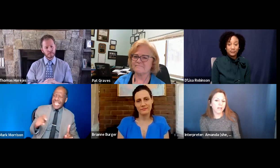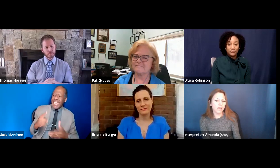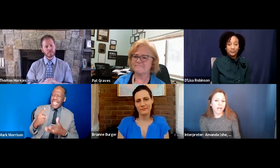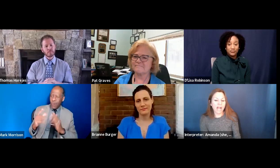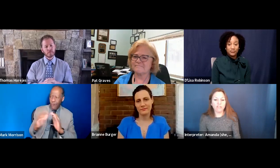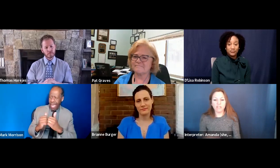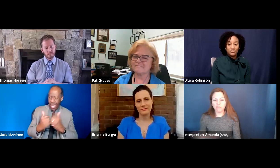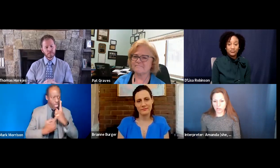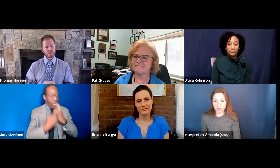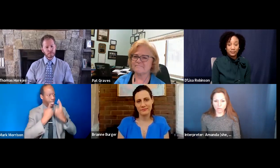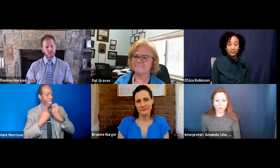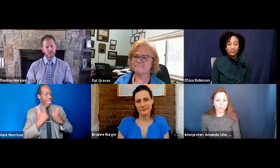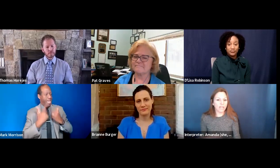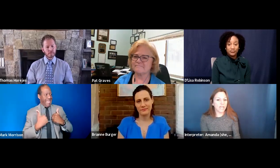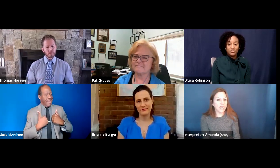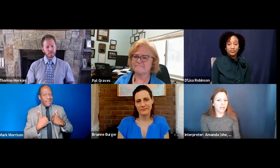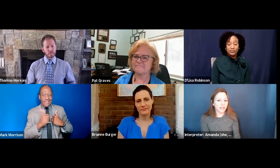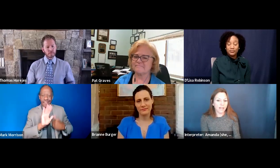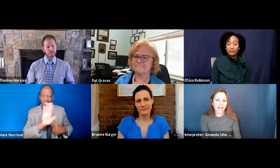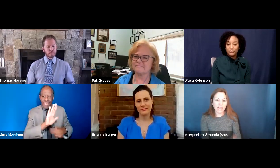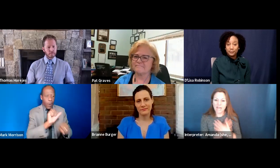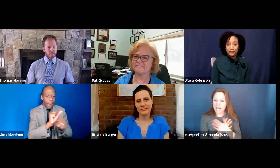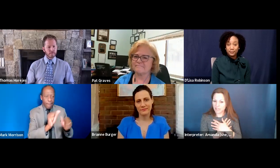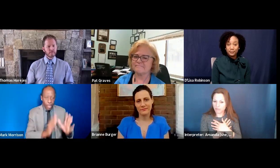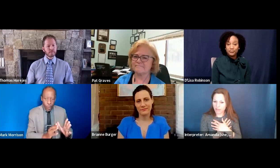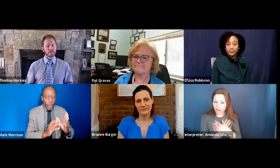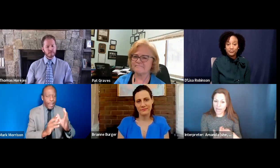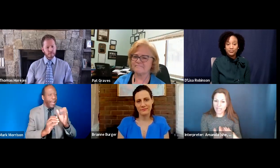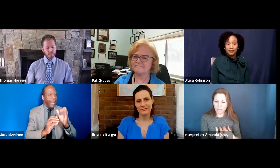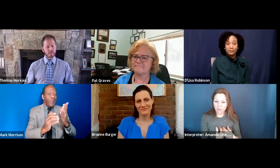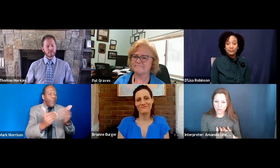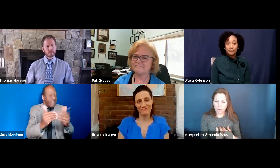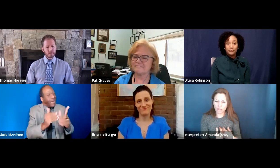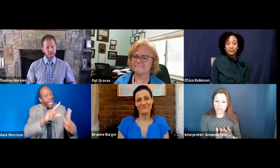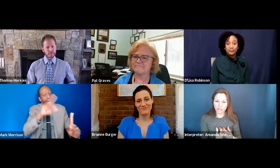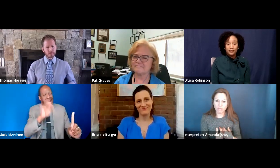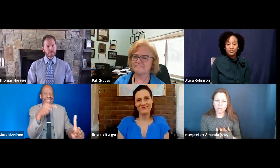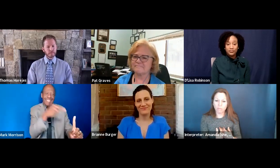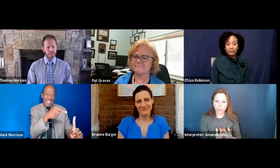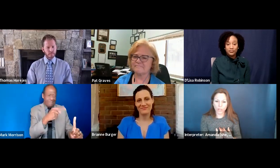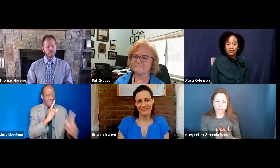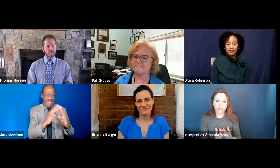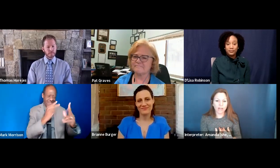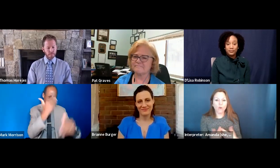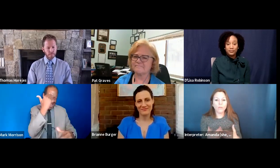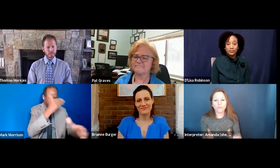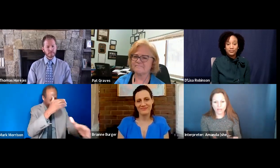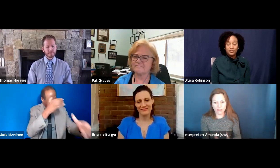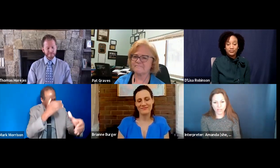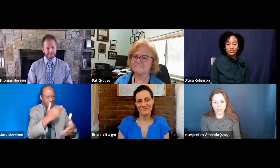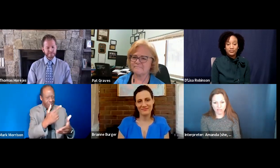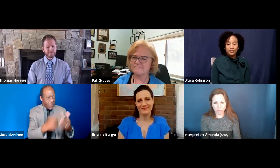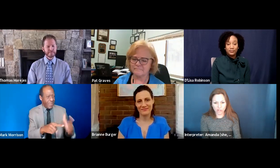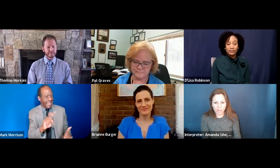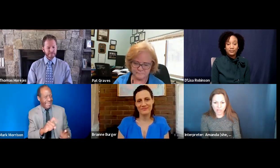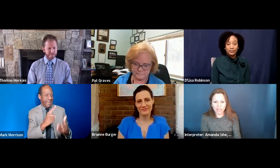company, I have a deaf person, what would they need? And as an access provider, I get some of those questions from an employer, and I always direct them